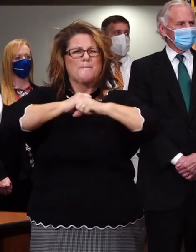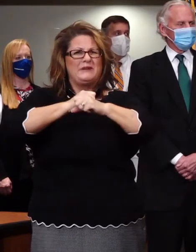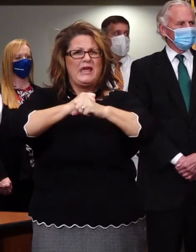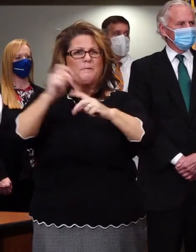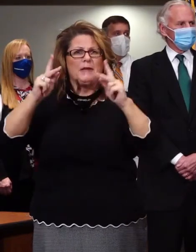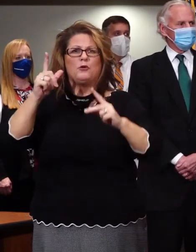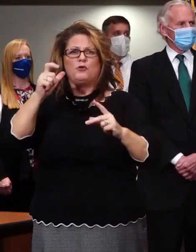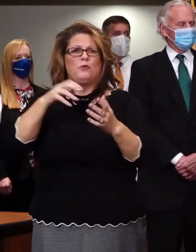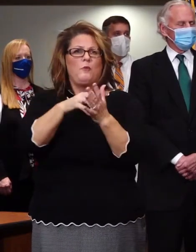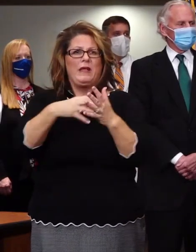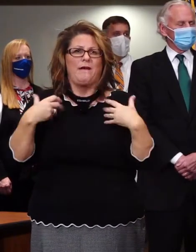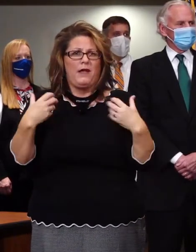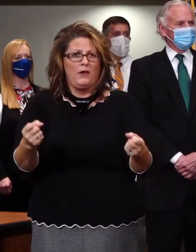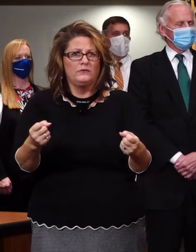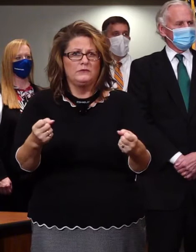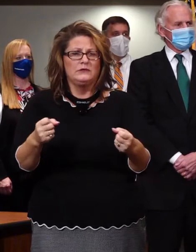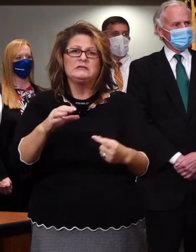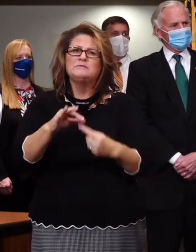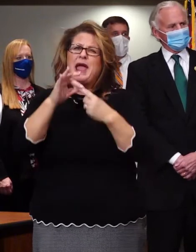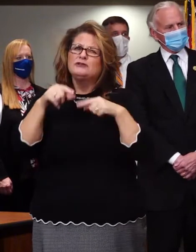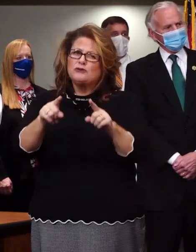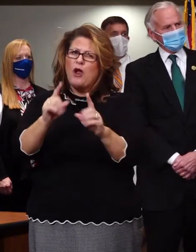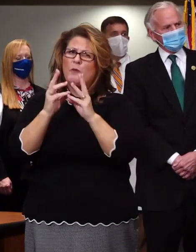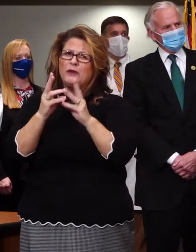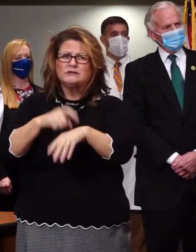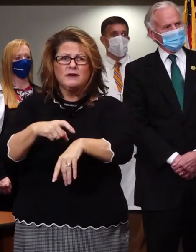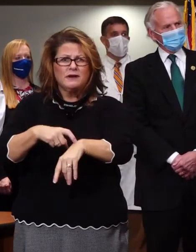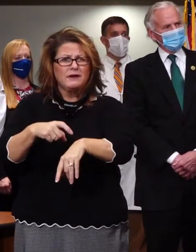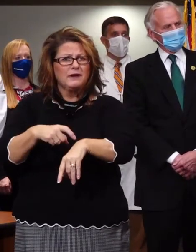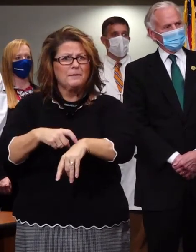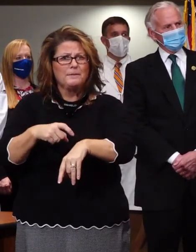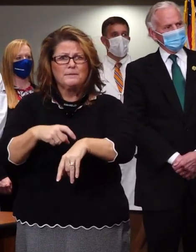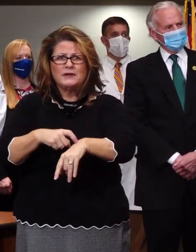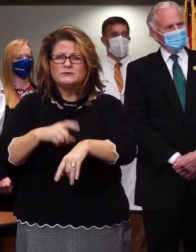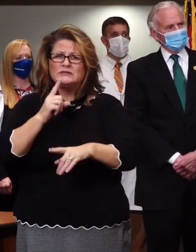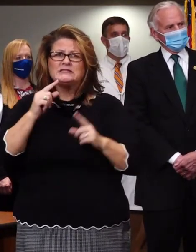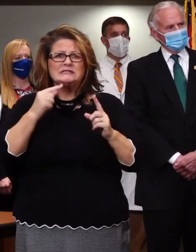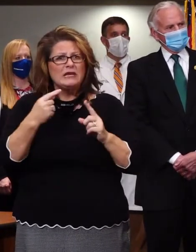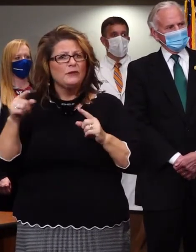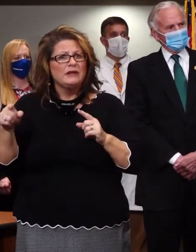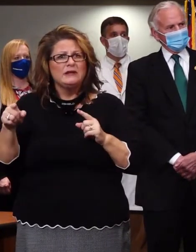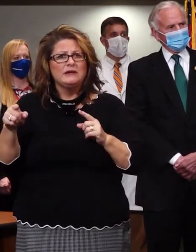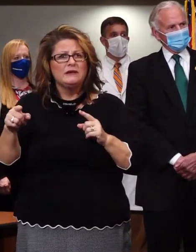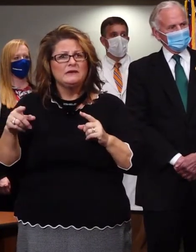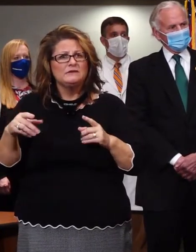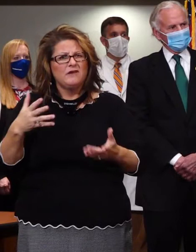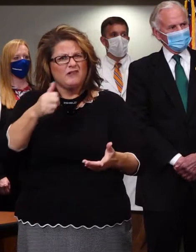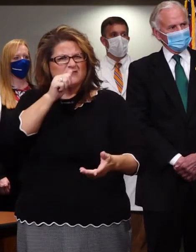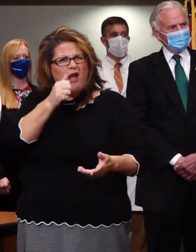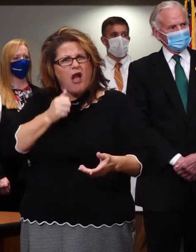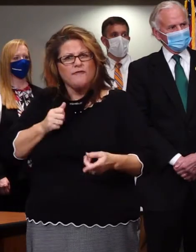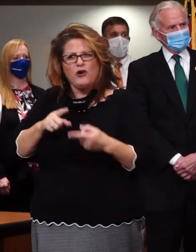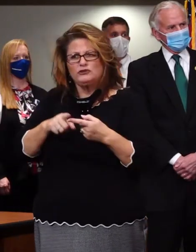and holiday season especially. To do otherwise will cause unnecessary suffering, loss,